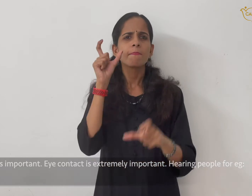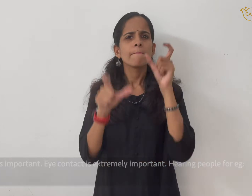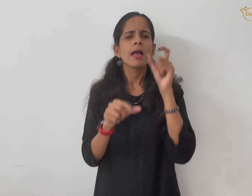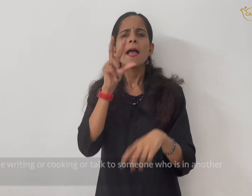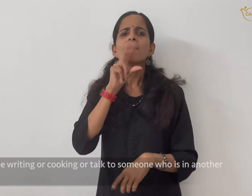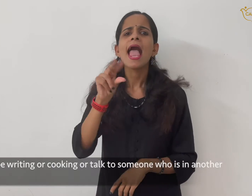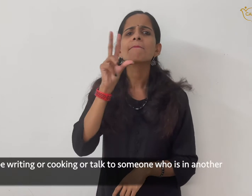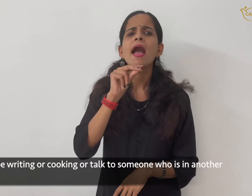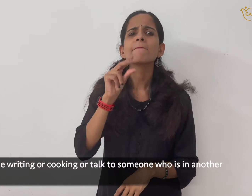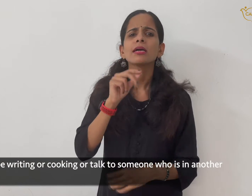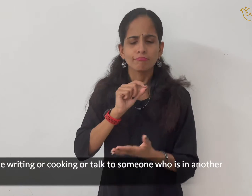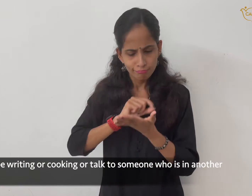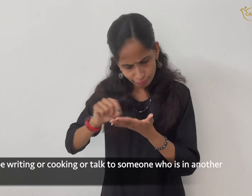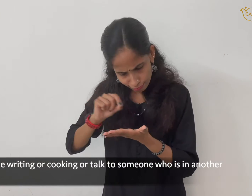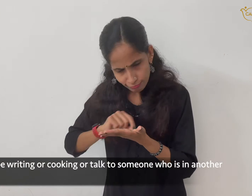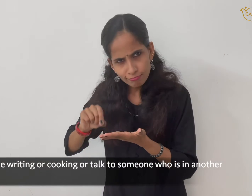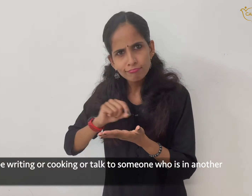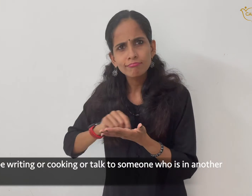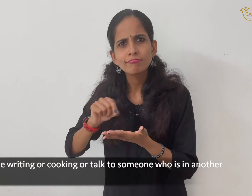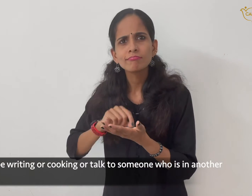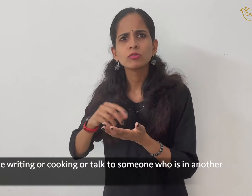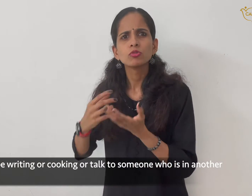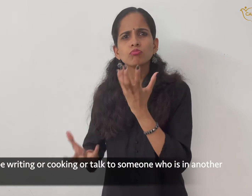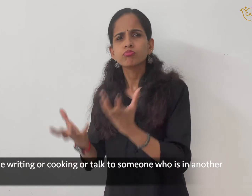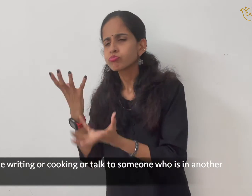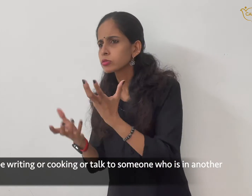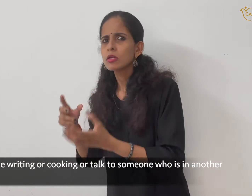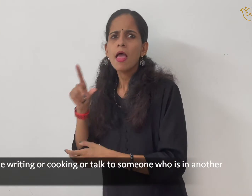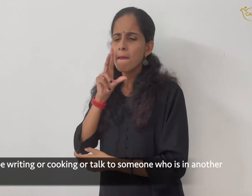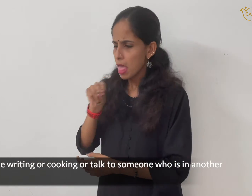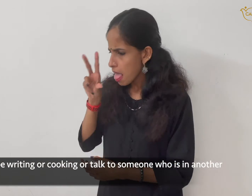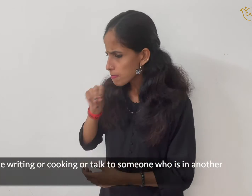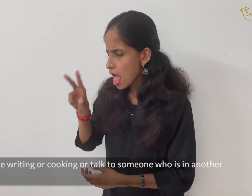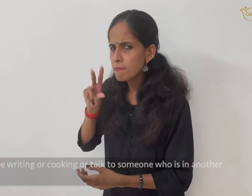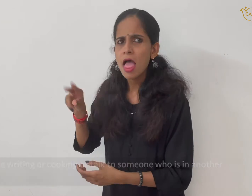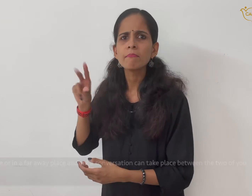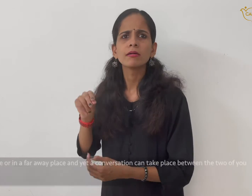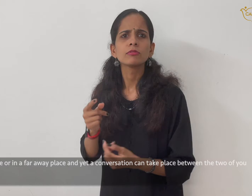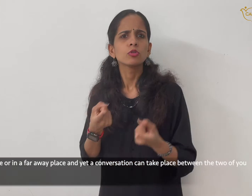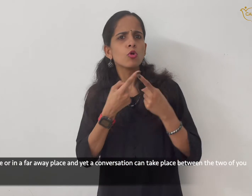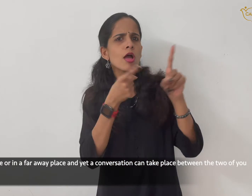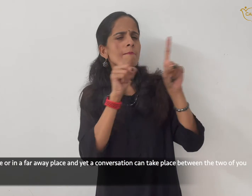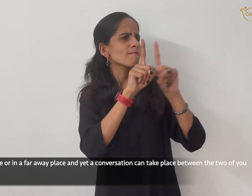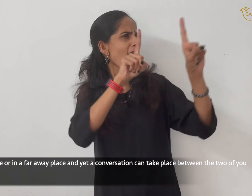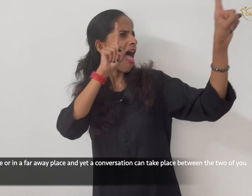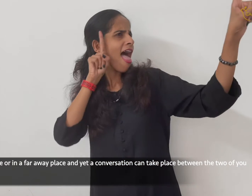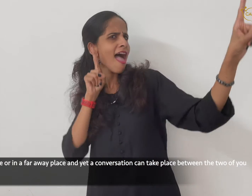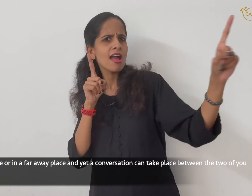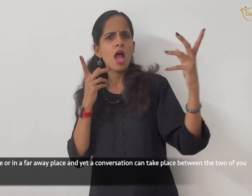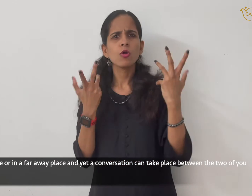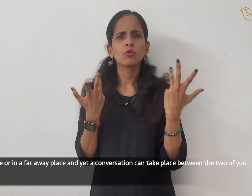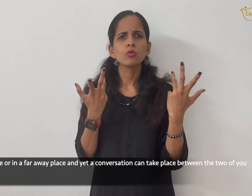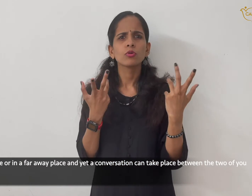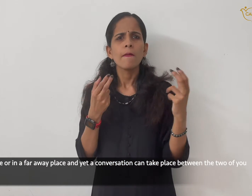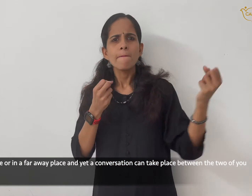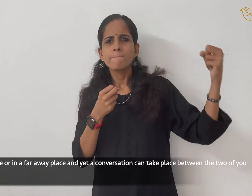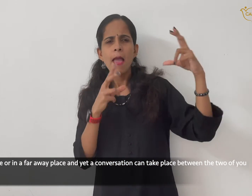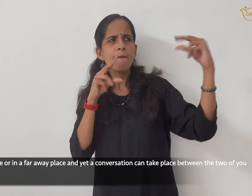people, for example, you could be writing or cooking or talk to someone in another room or outside or